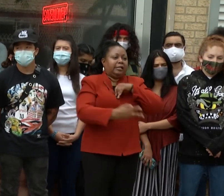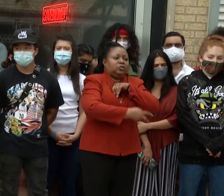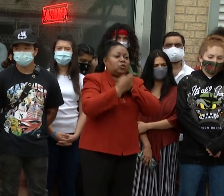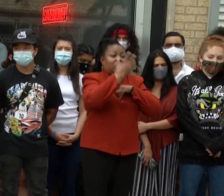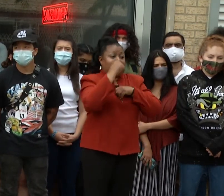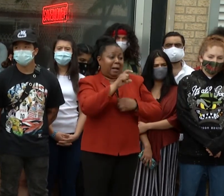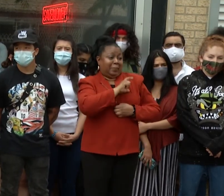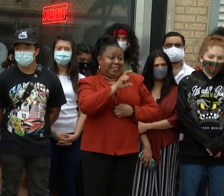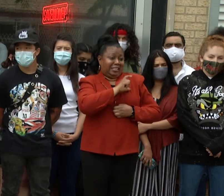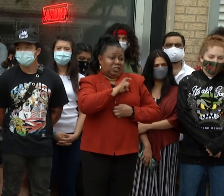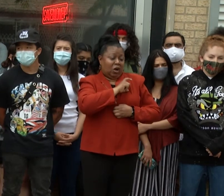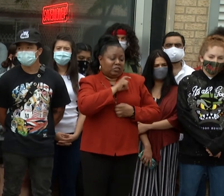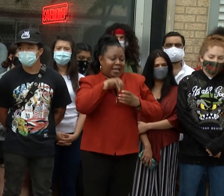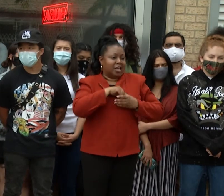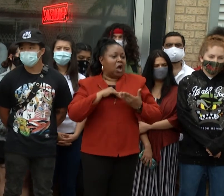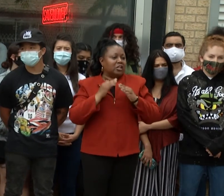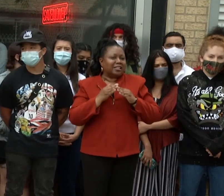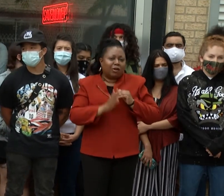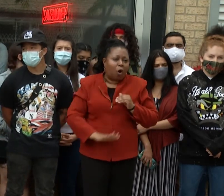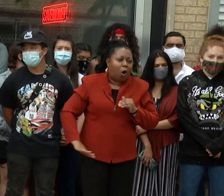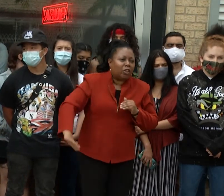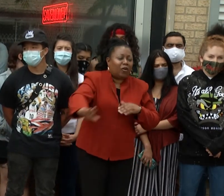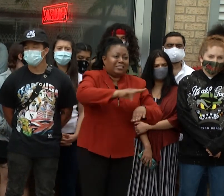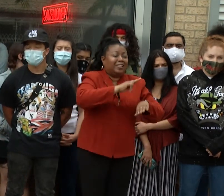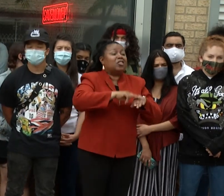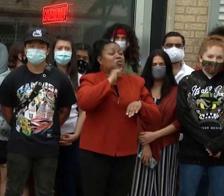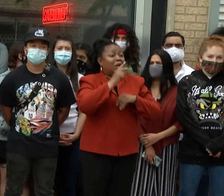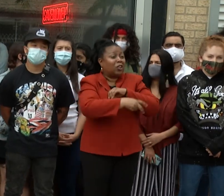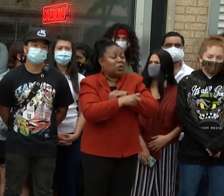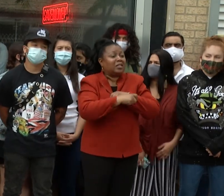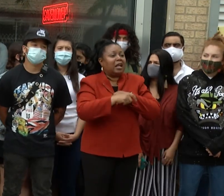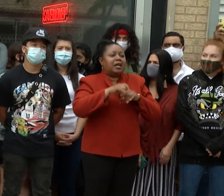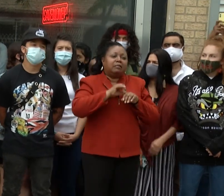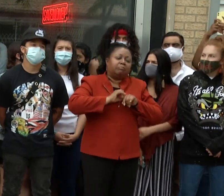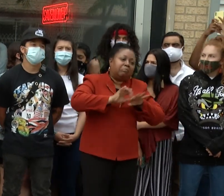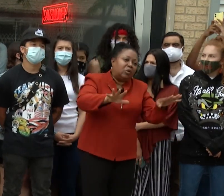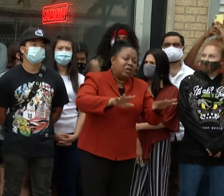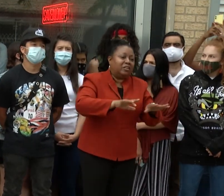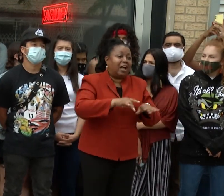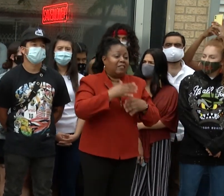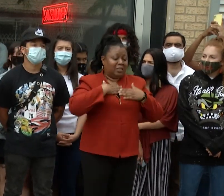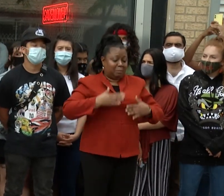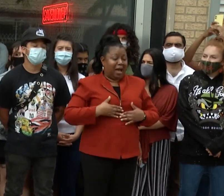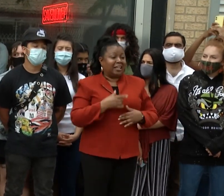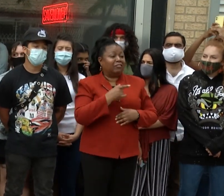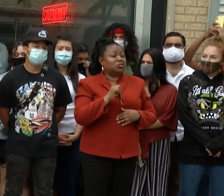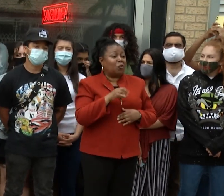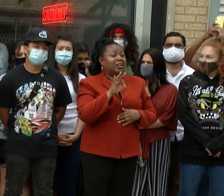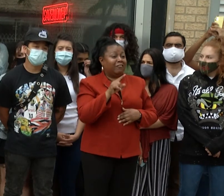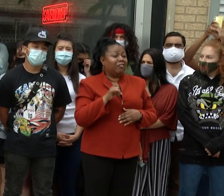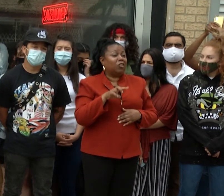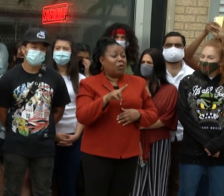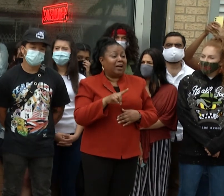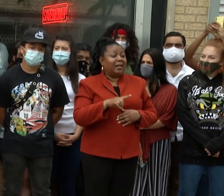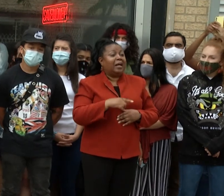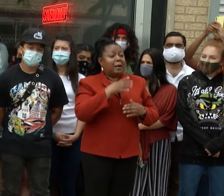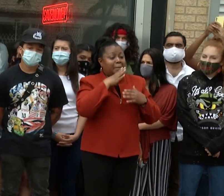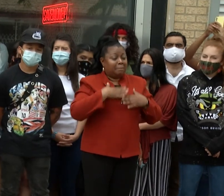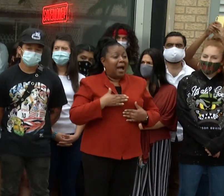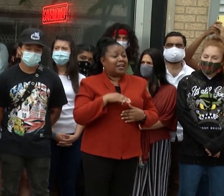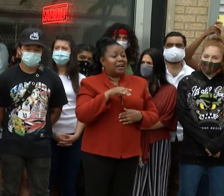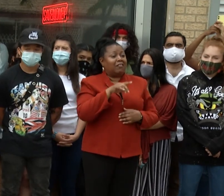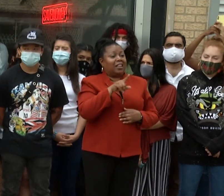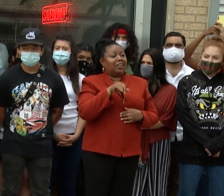by police officers in our city and across our nation. The real looting is the looting of the body of George Floyd, the looting of the body of Laquan